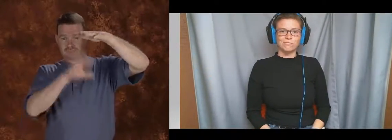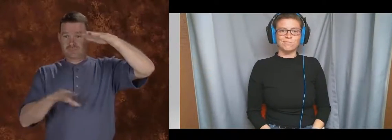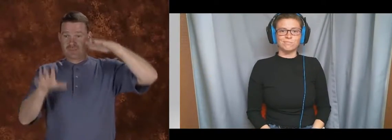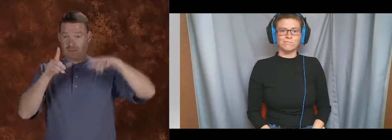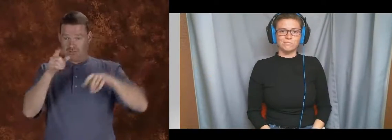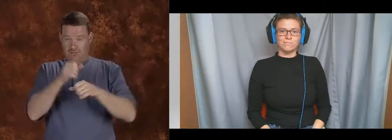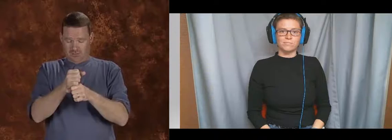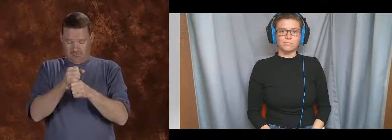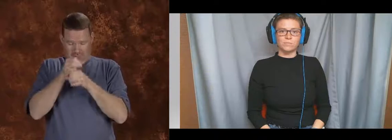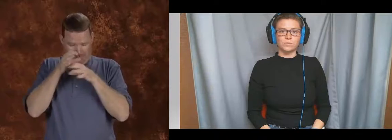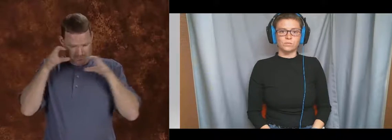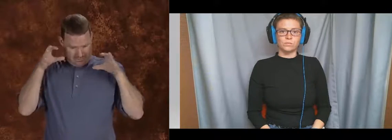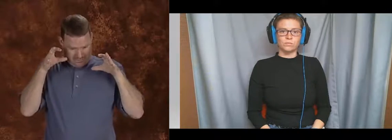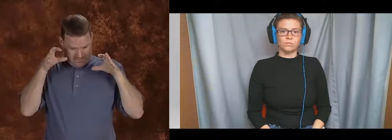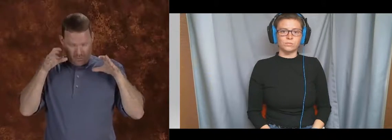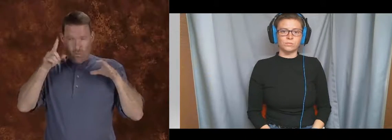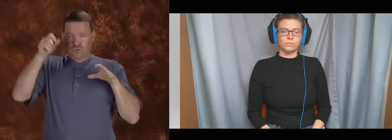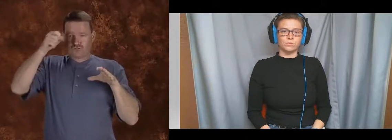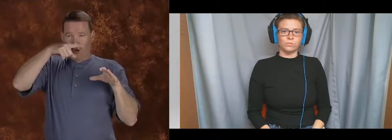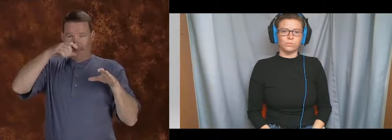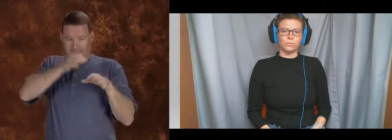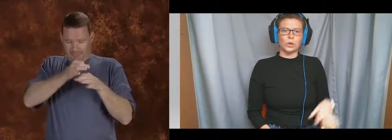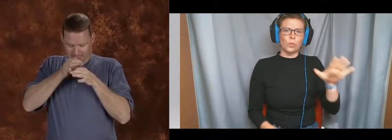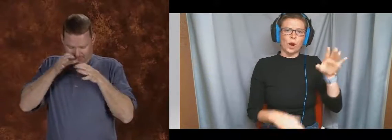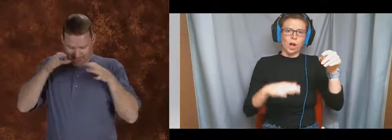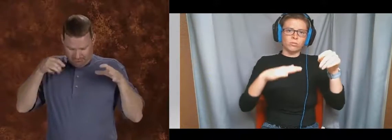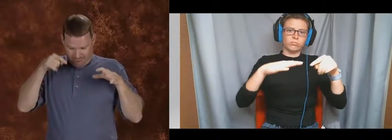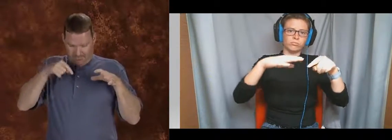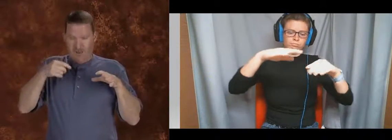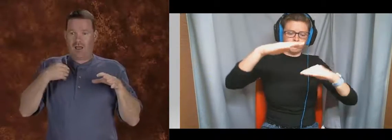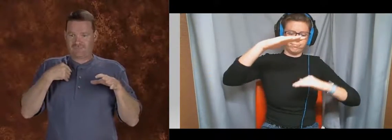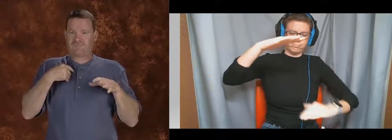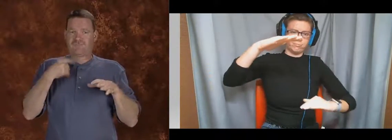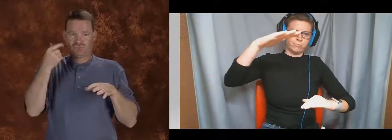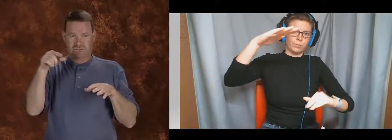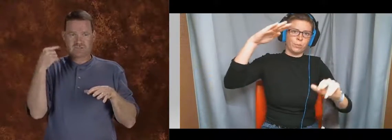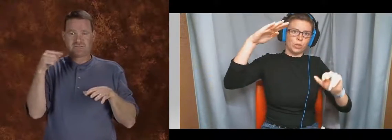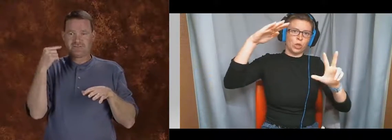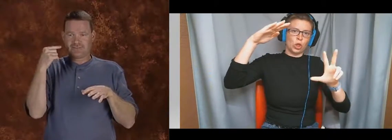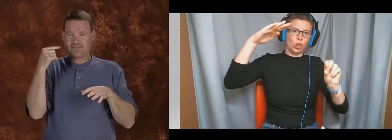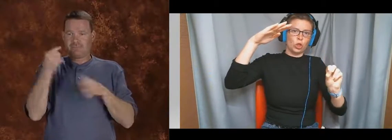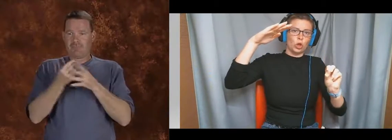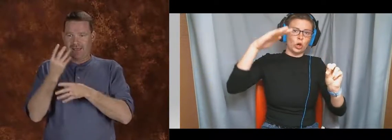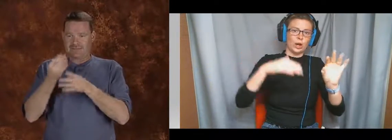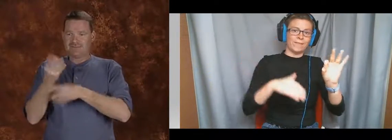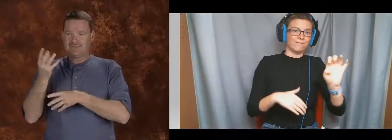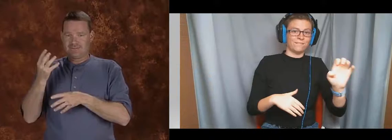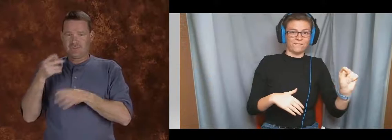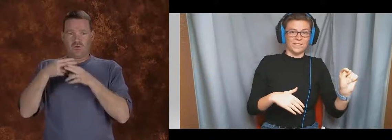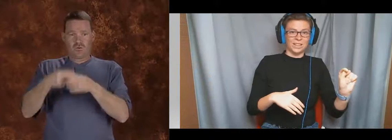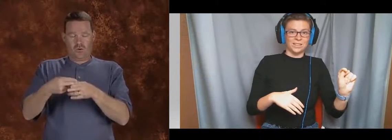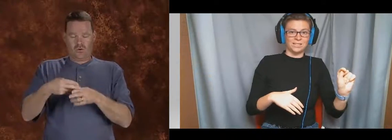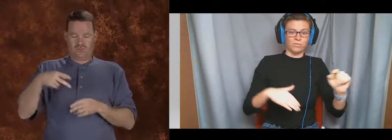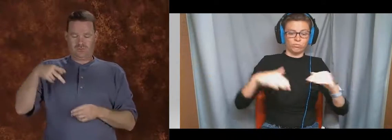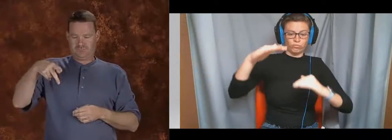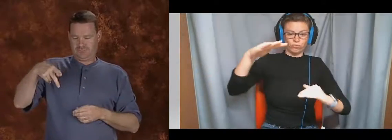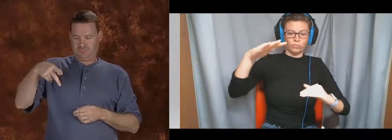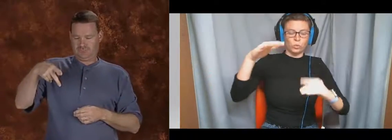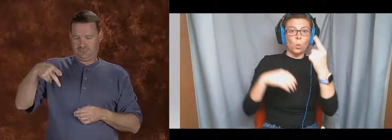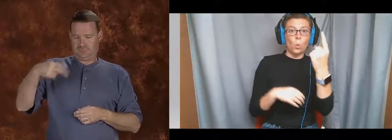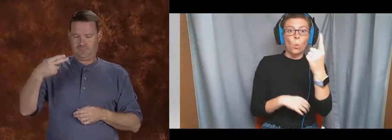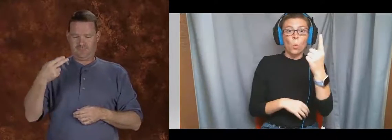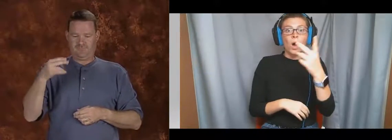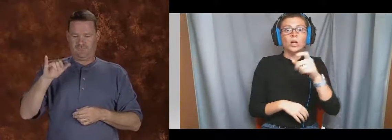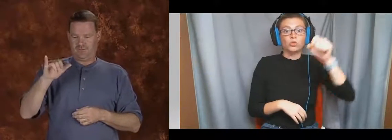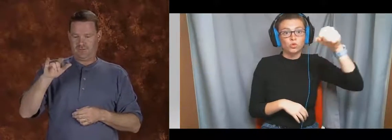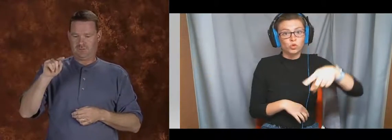Around 30 feet below the water, or below the surface in the ocean, if you were to zoom in on a drop of water, you would